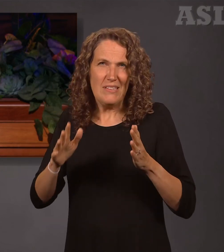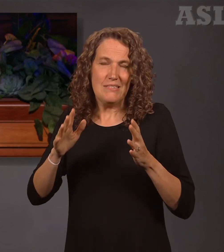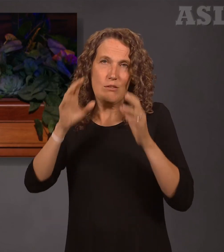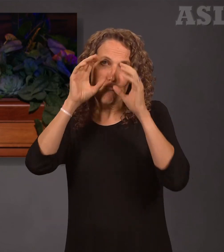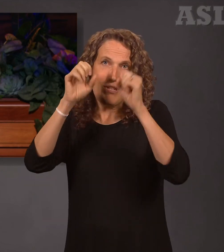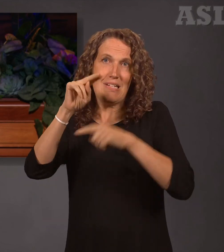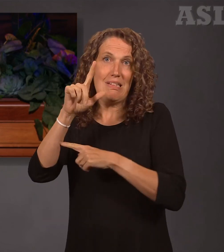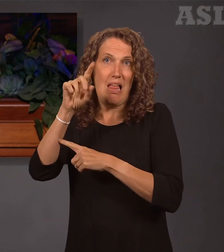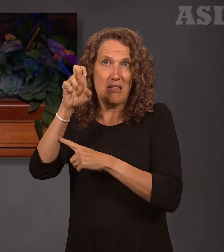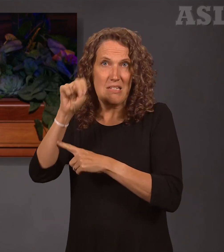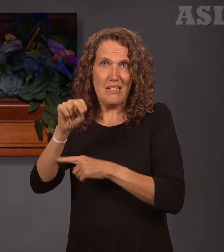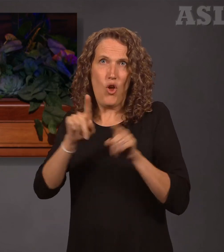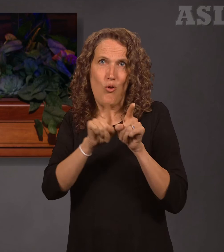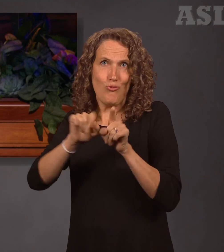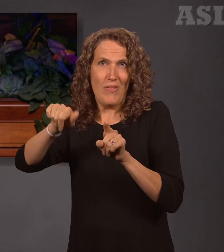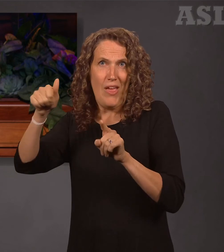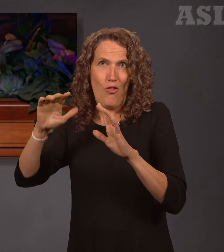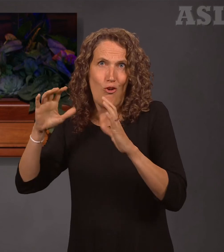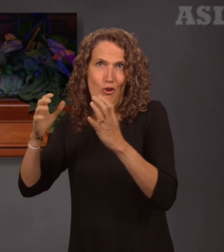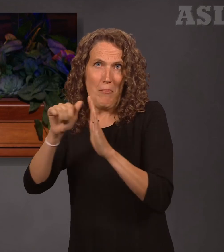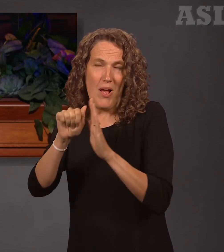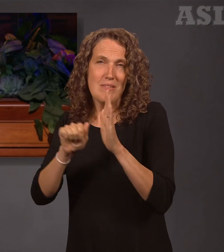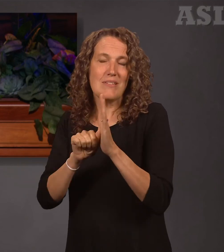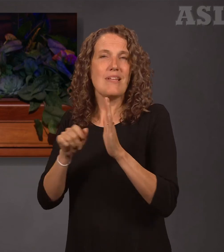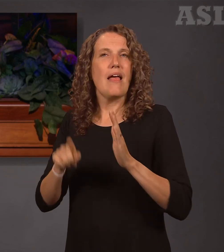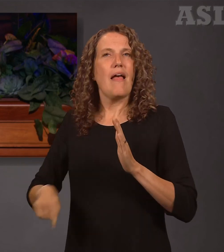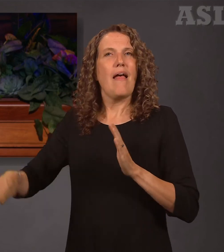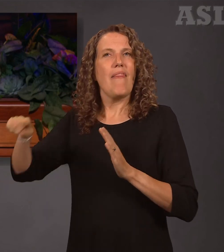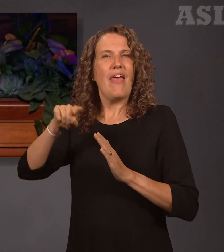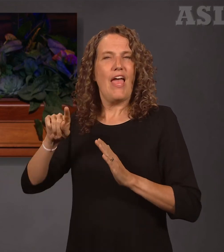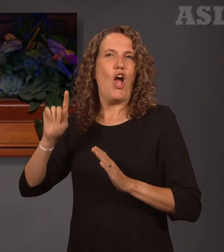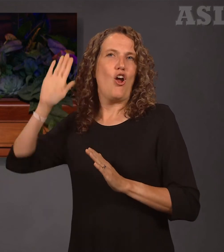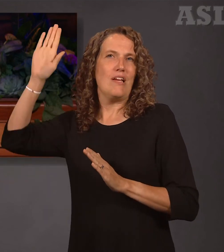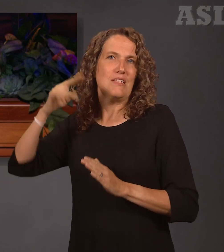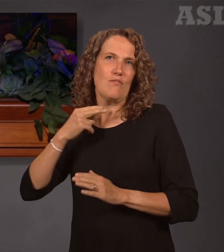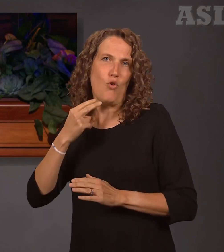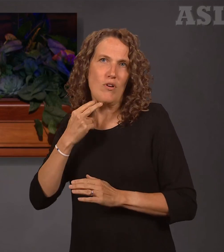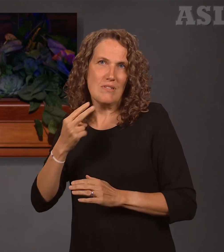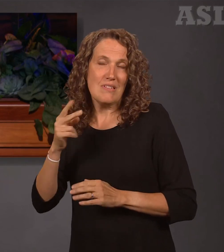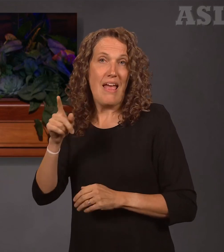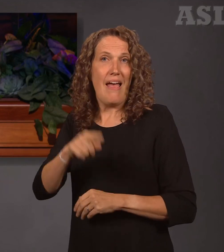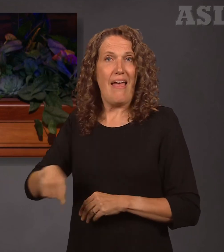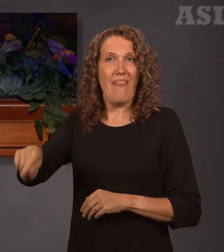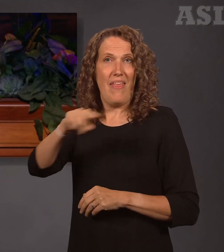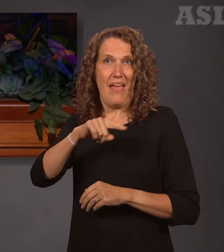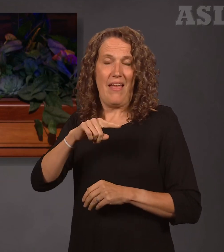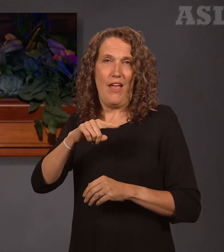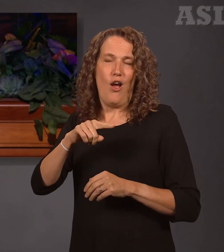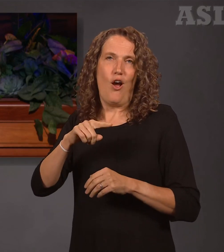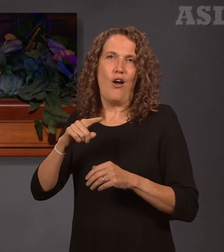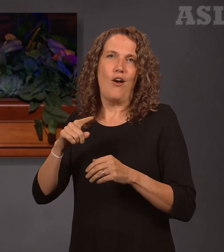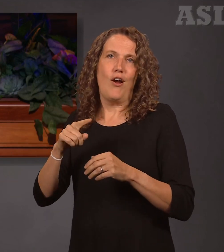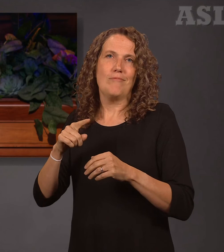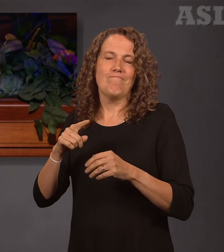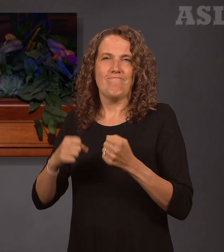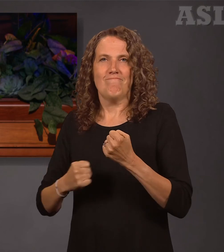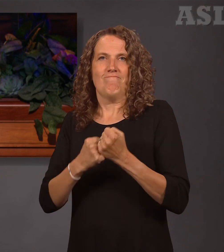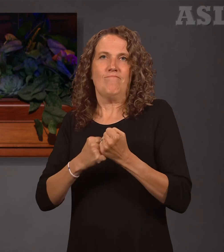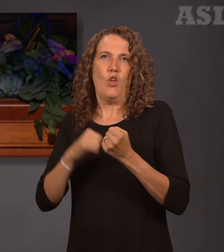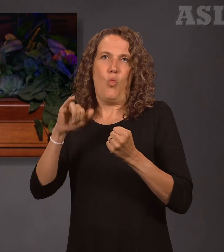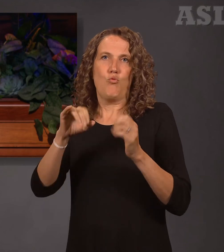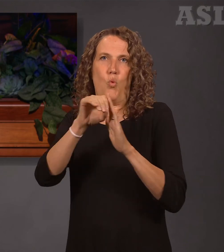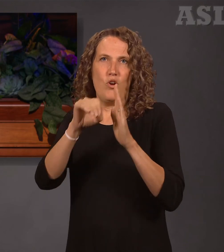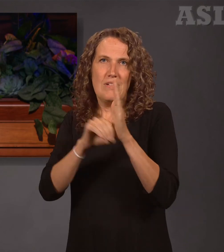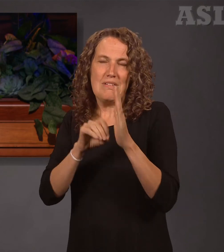apostles for they speak for him and are the stewards of the ordinances and Covenants that tie me